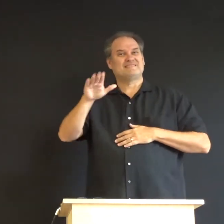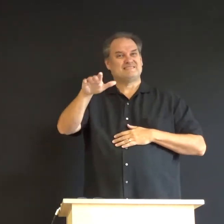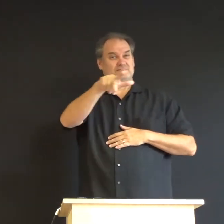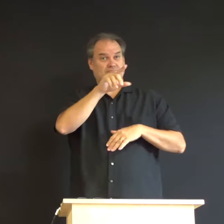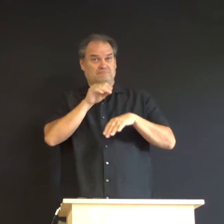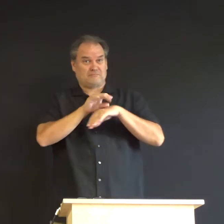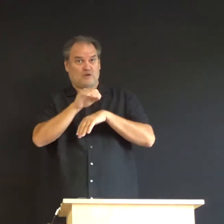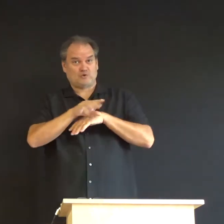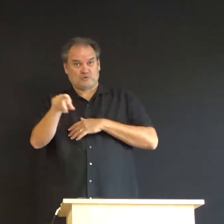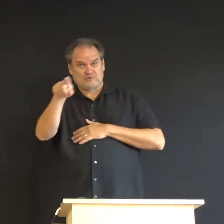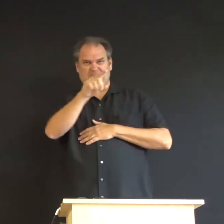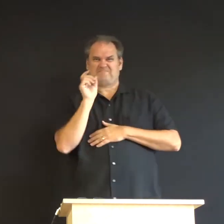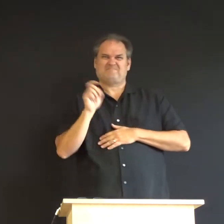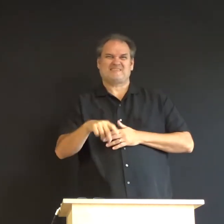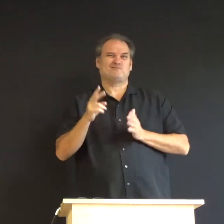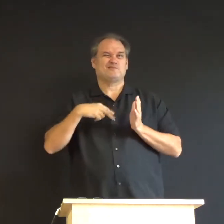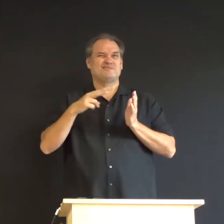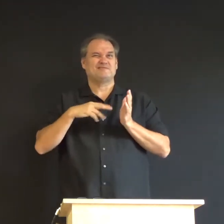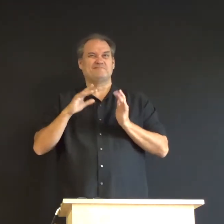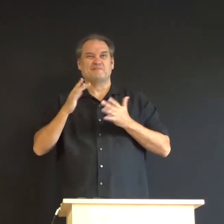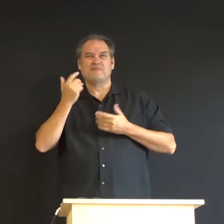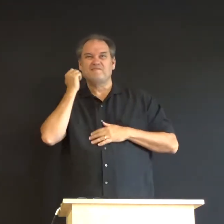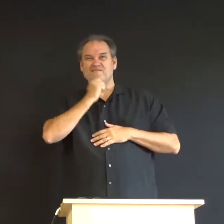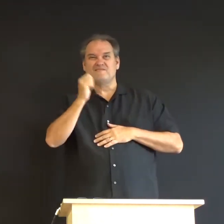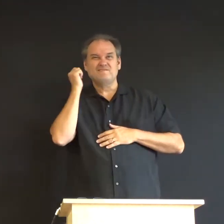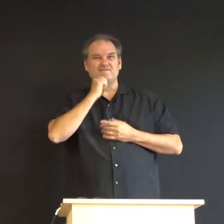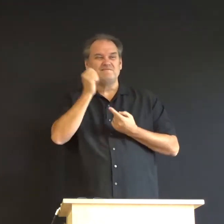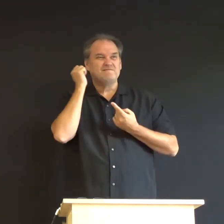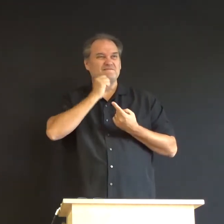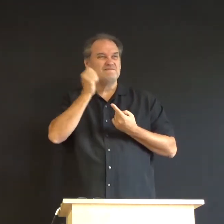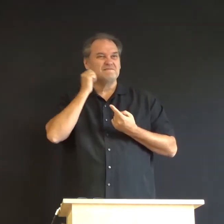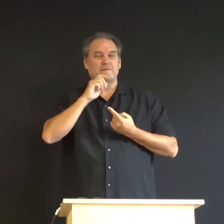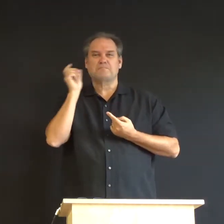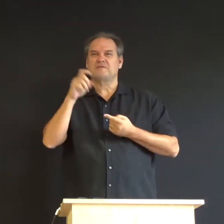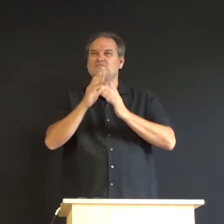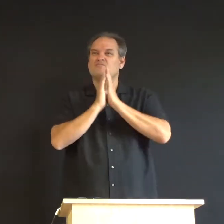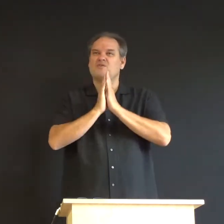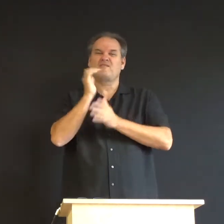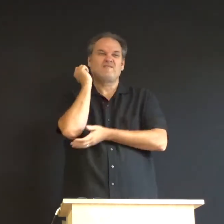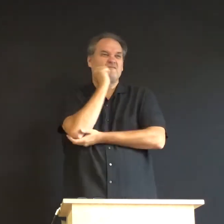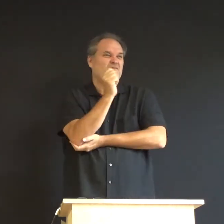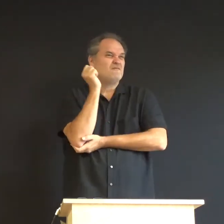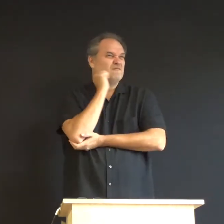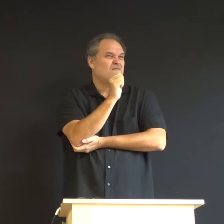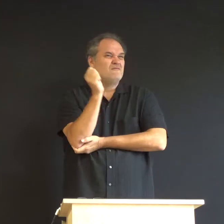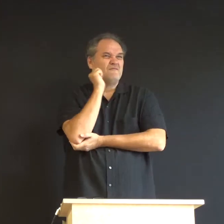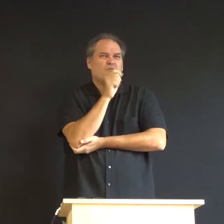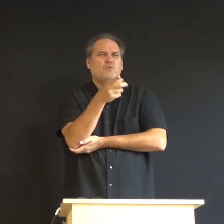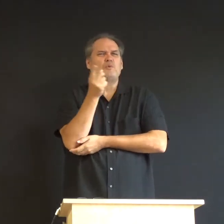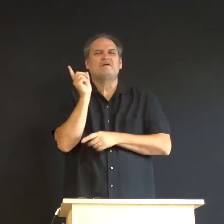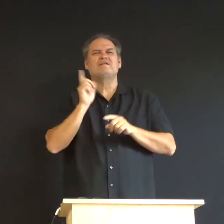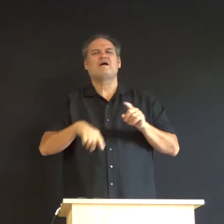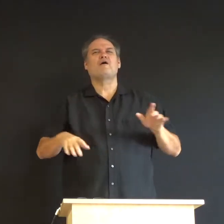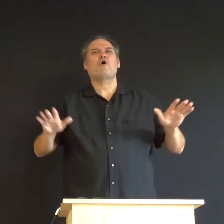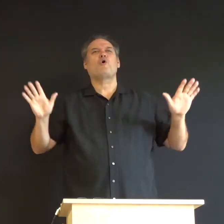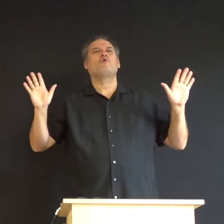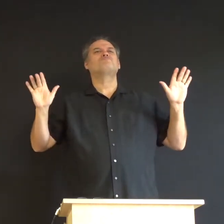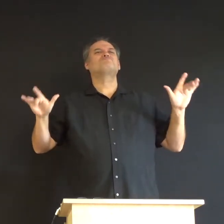I was teaching deaf Bible counselors that we must read the Bible every single day. We must pray every single day.